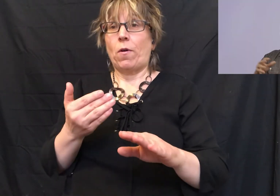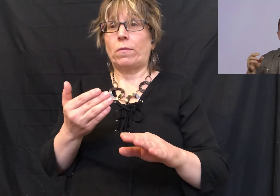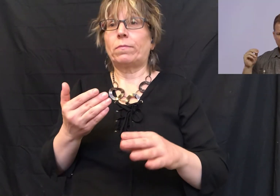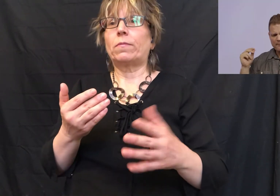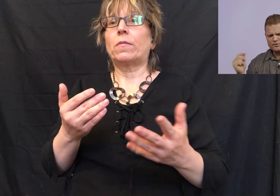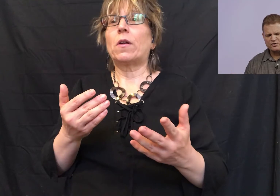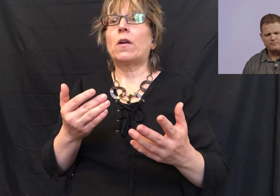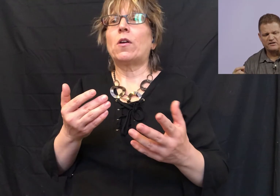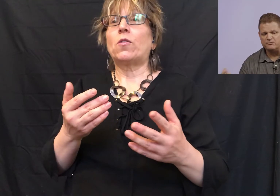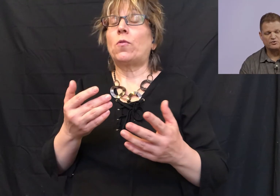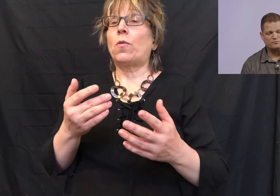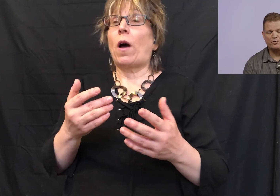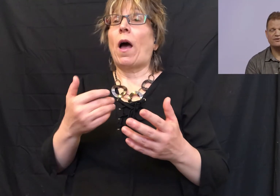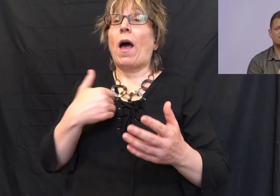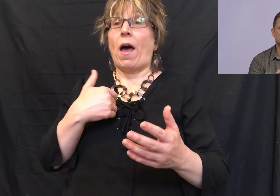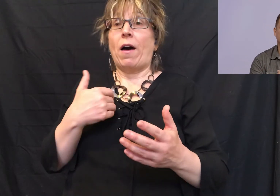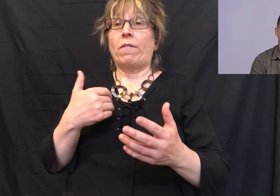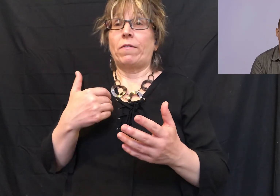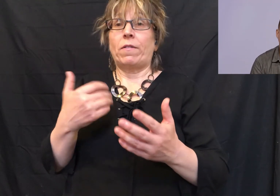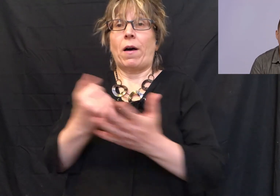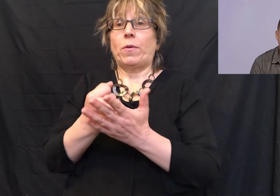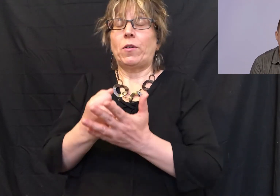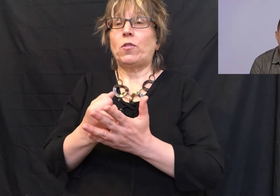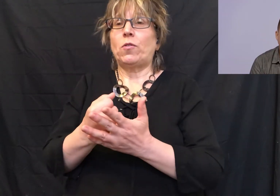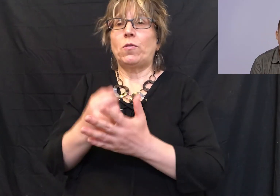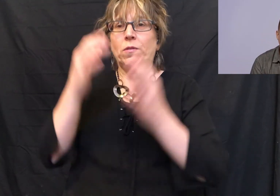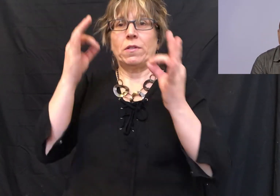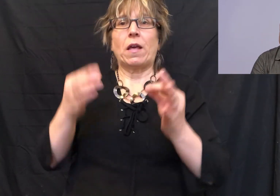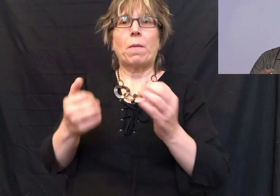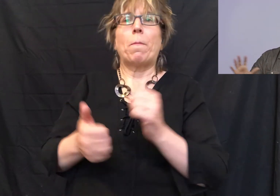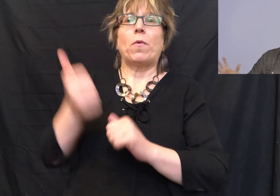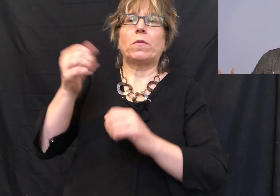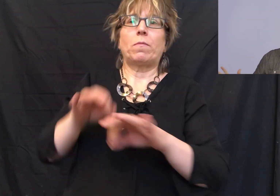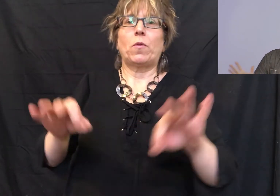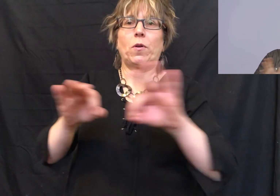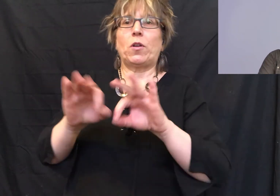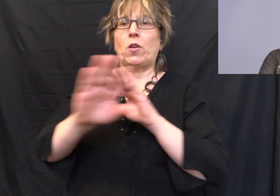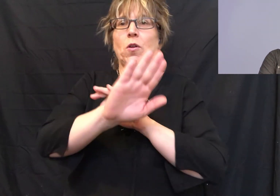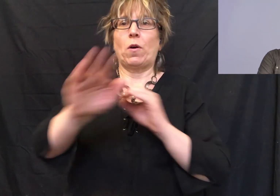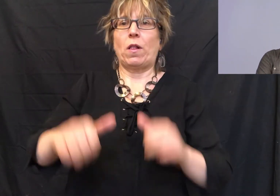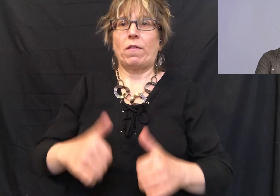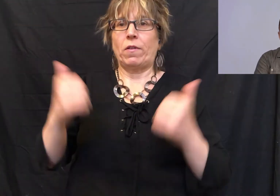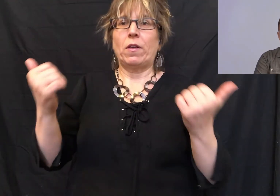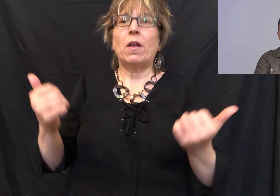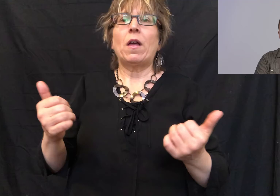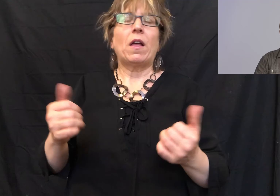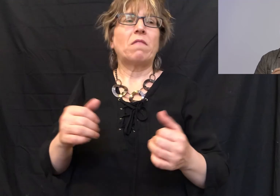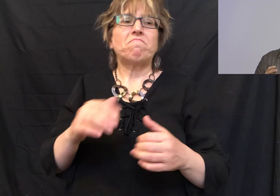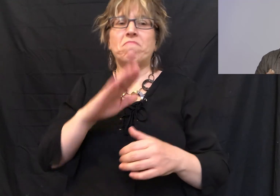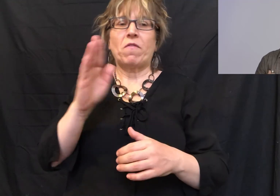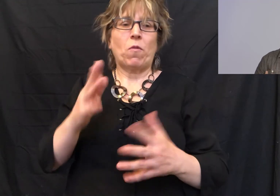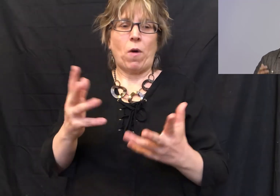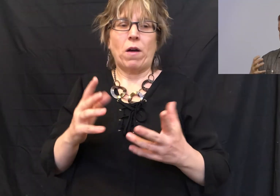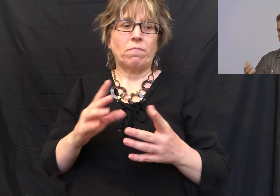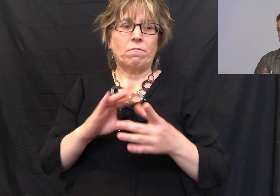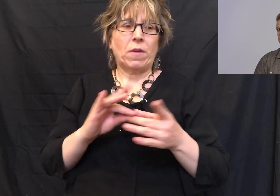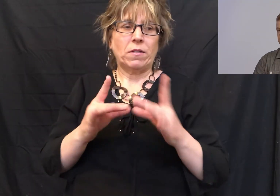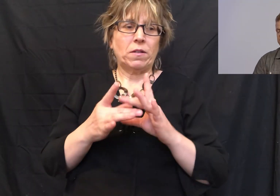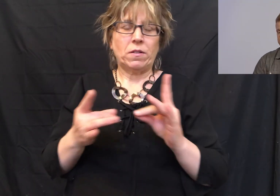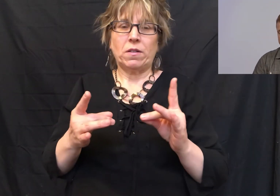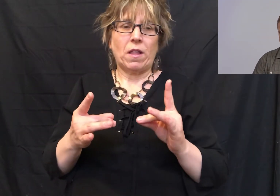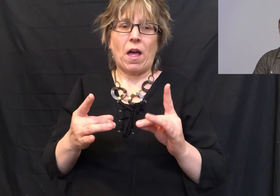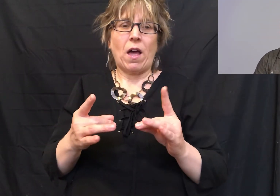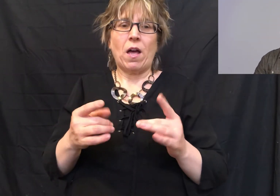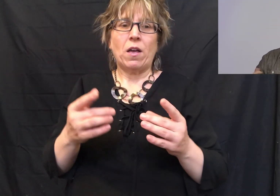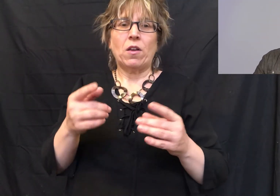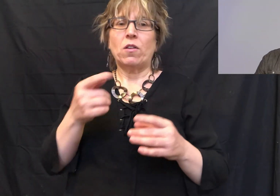to give you the opportunity to make the most important decision of your life. We never like to end one of our messages without giving you the opportunity to say yes to